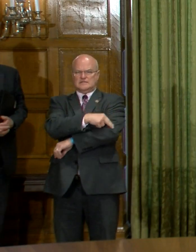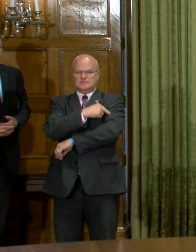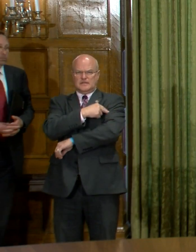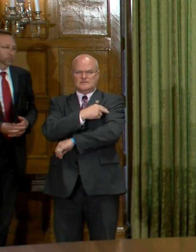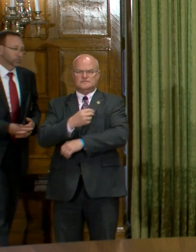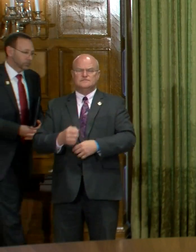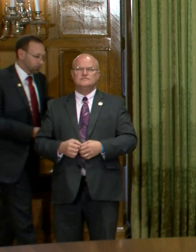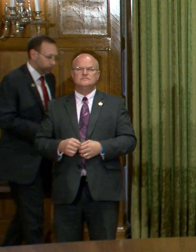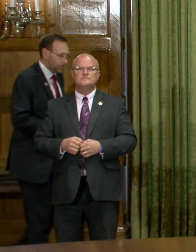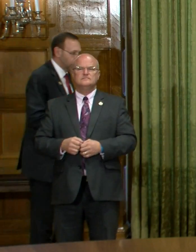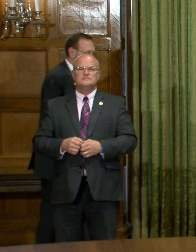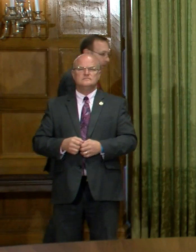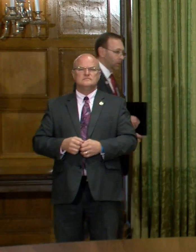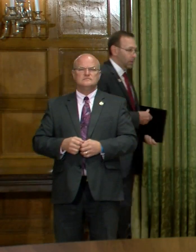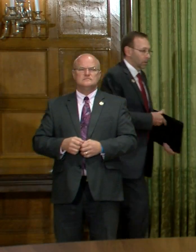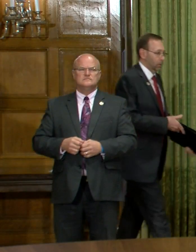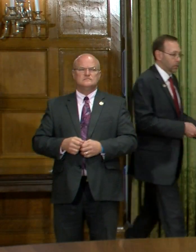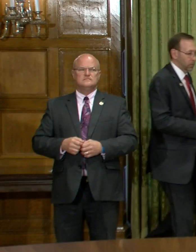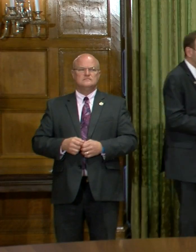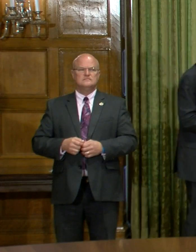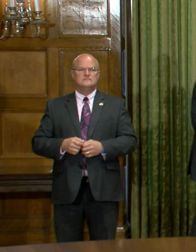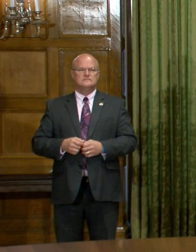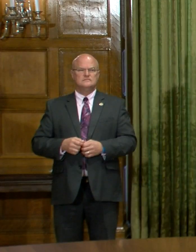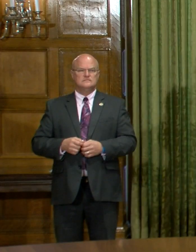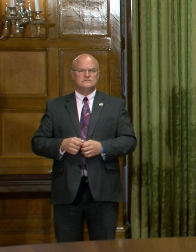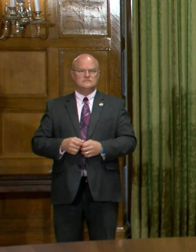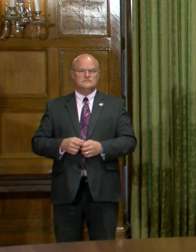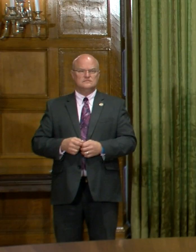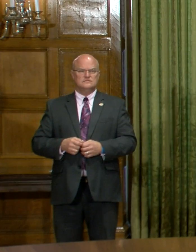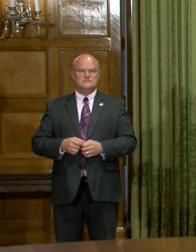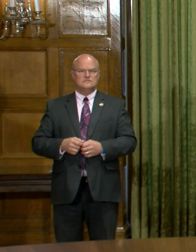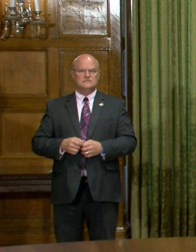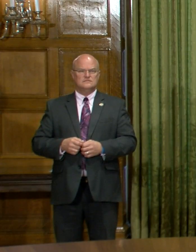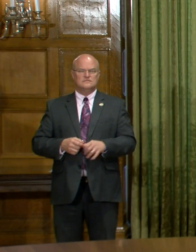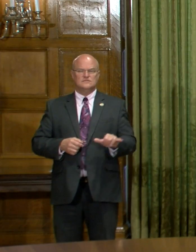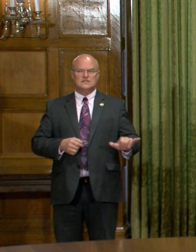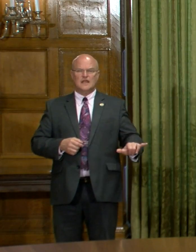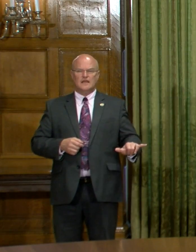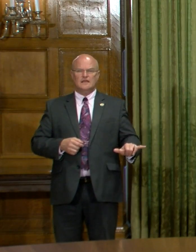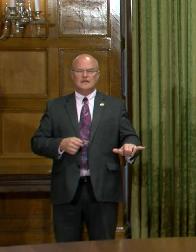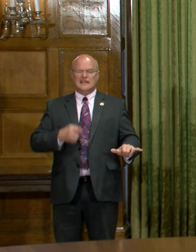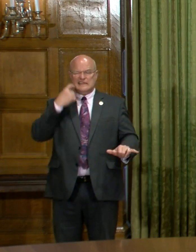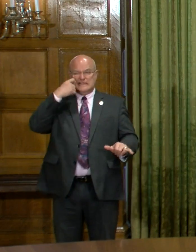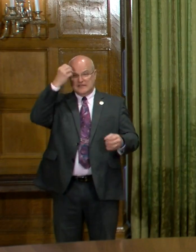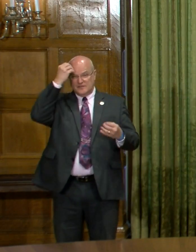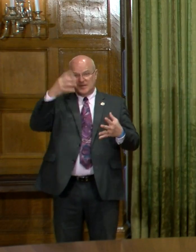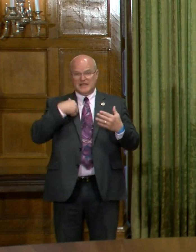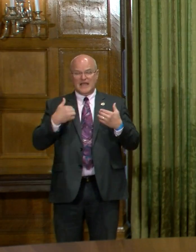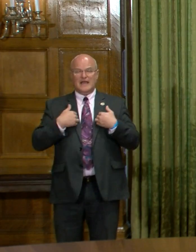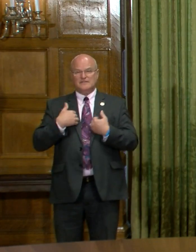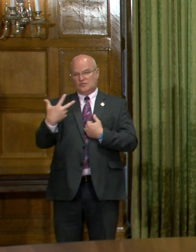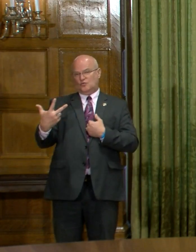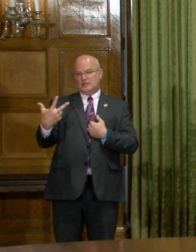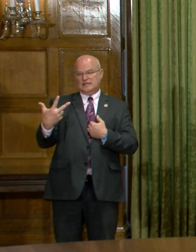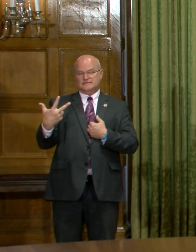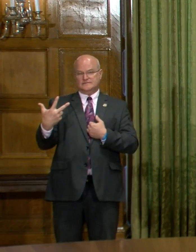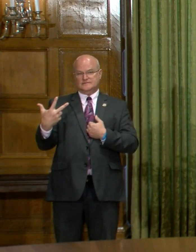hospitalized? Good. Stay up there a minute. Yeah, the latest information I have is